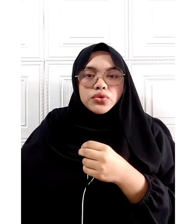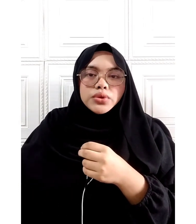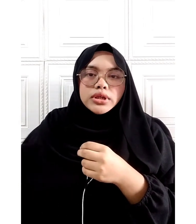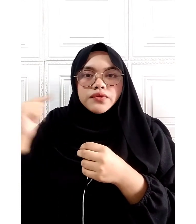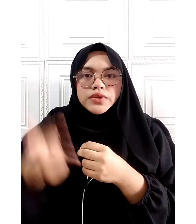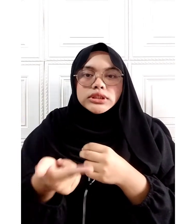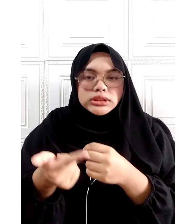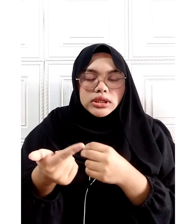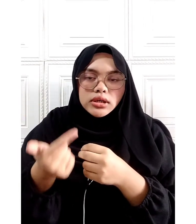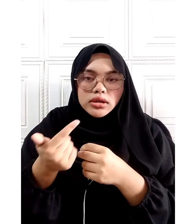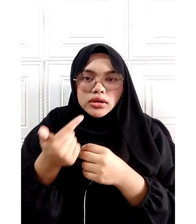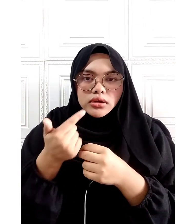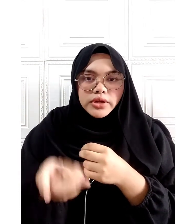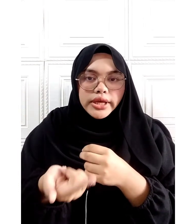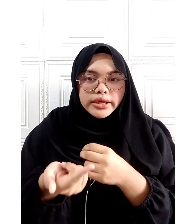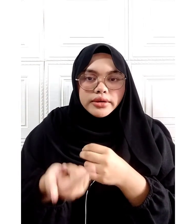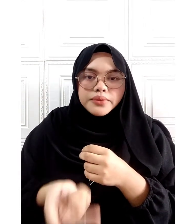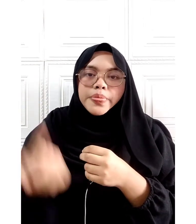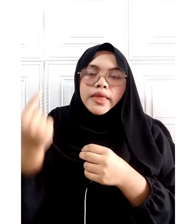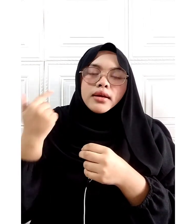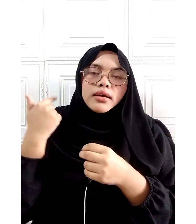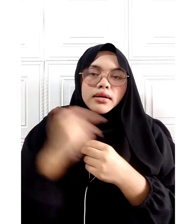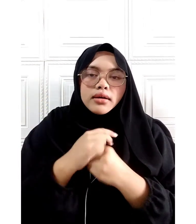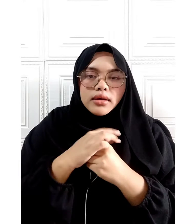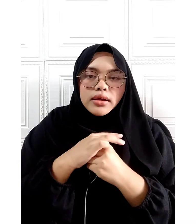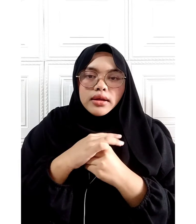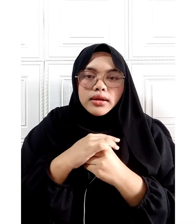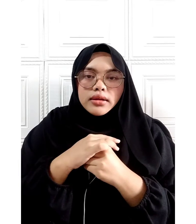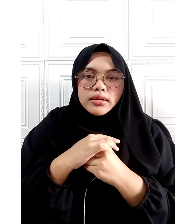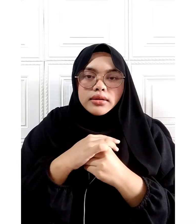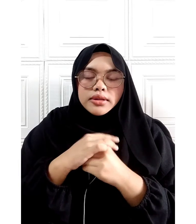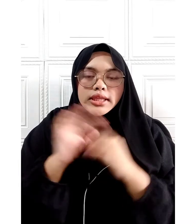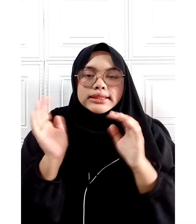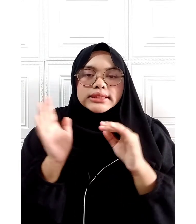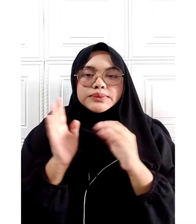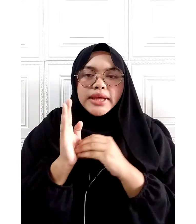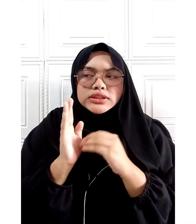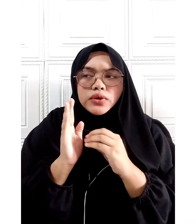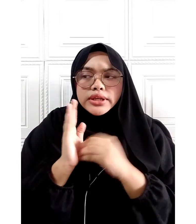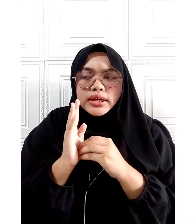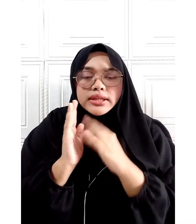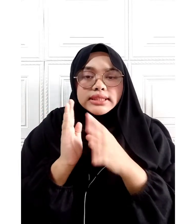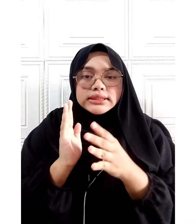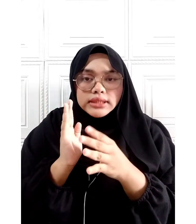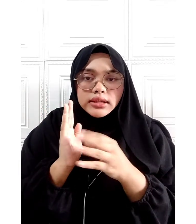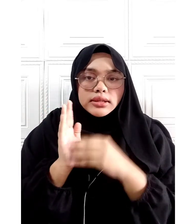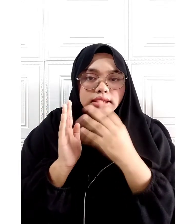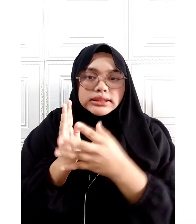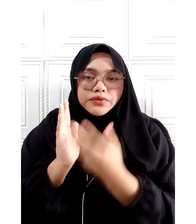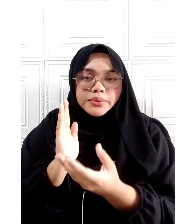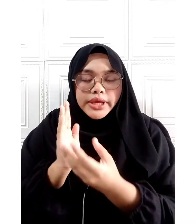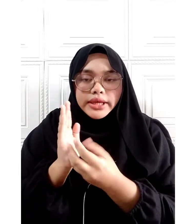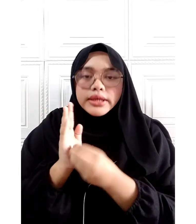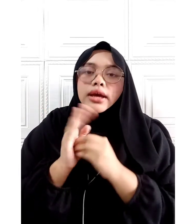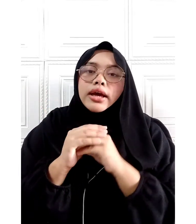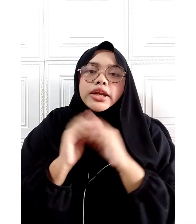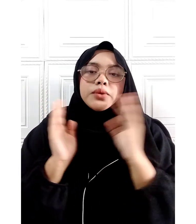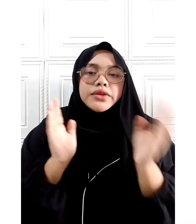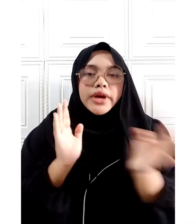the first load hanger, and this is based on their distance, the distance from A, and then we